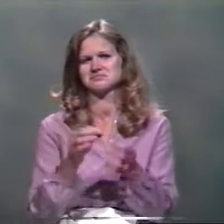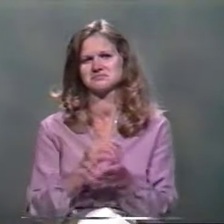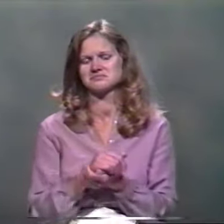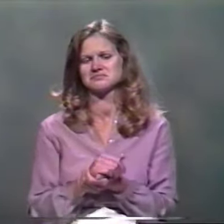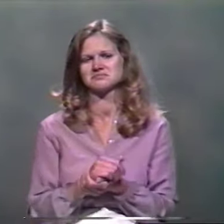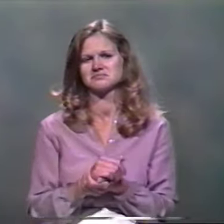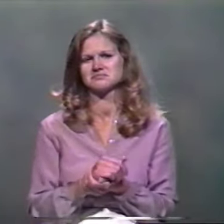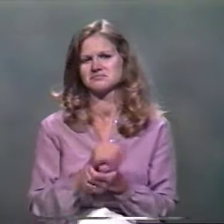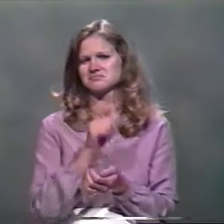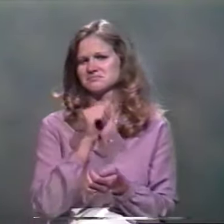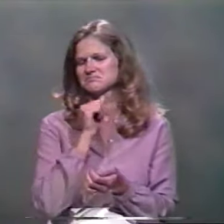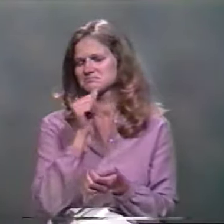Not worth it.